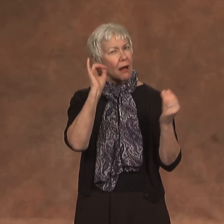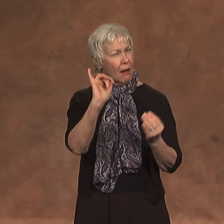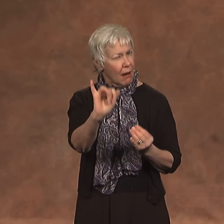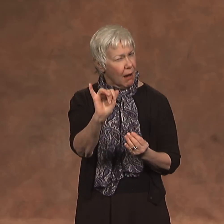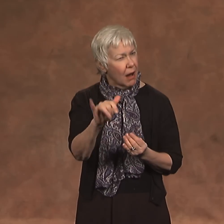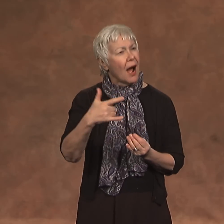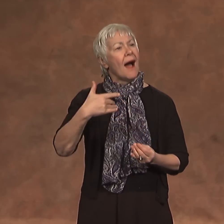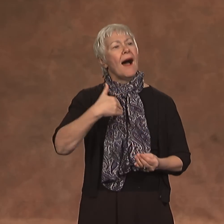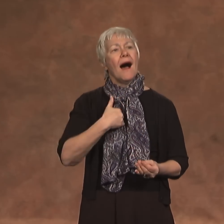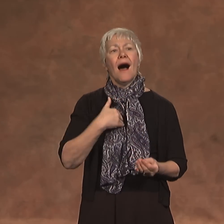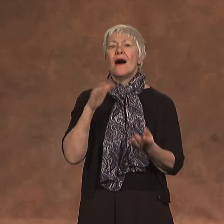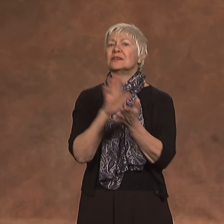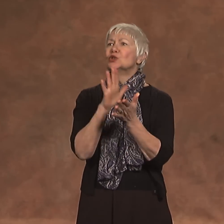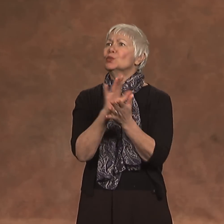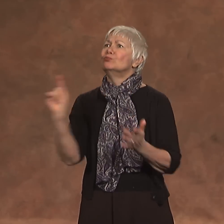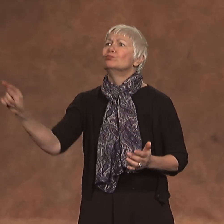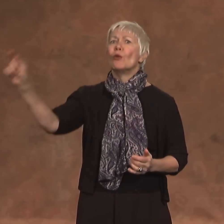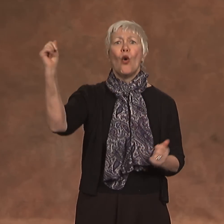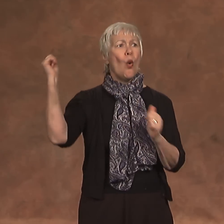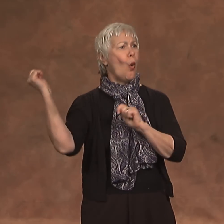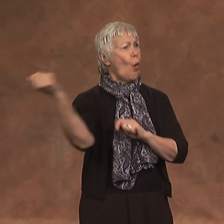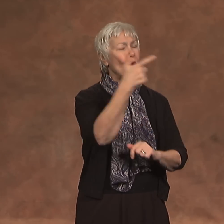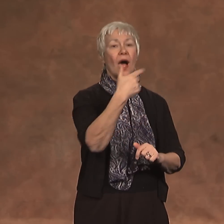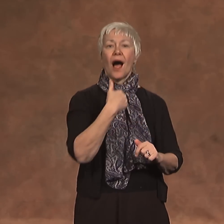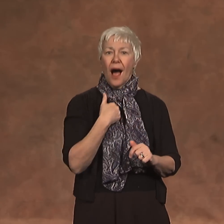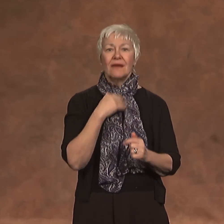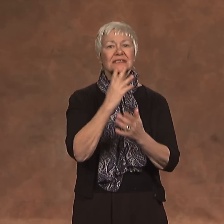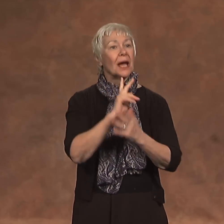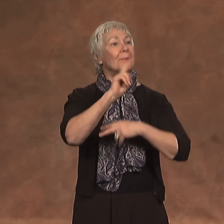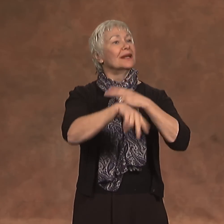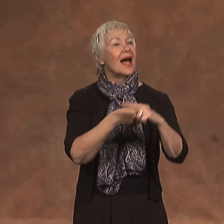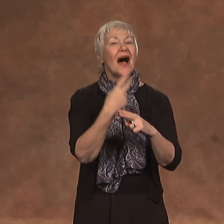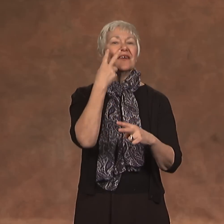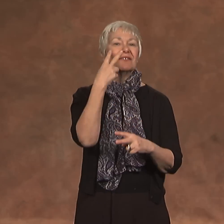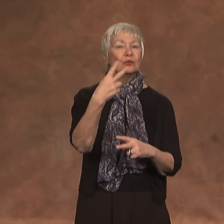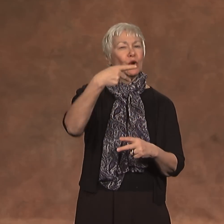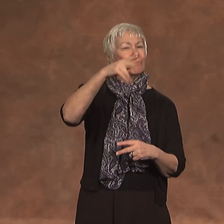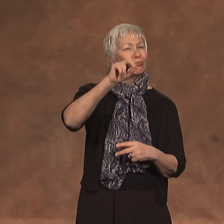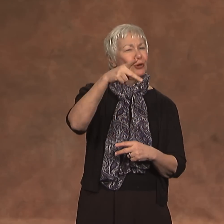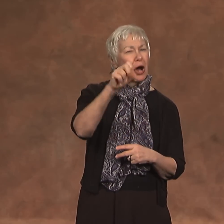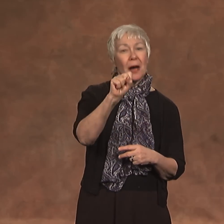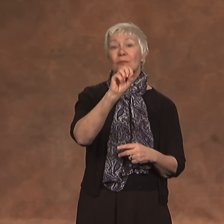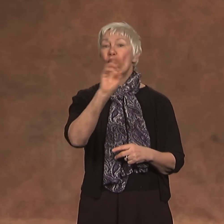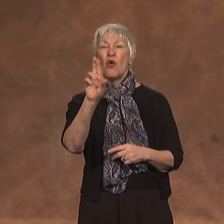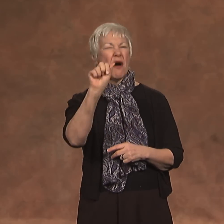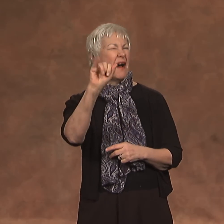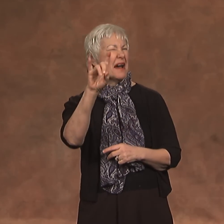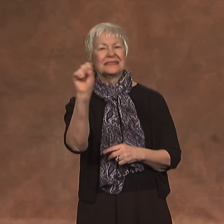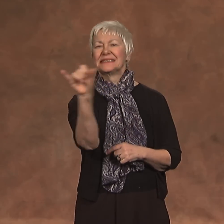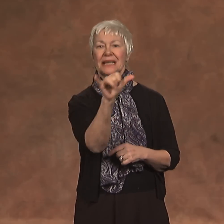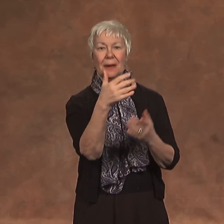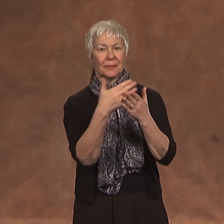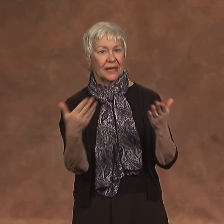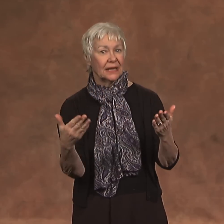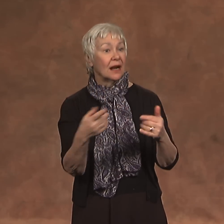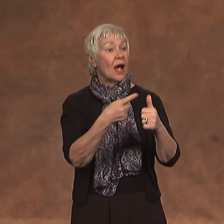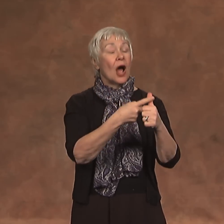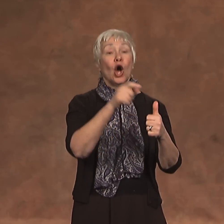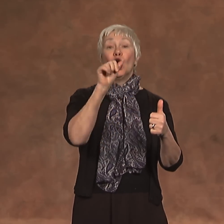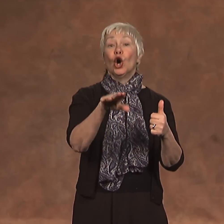You may have seen, in general, various schools in your area that have visual props or aids. They could be